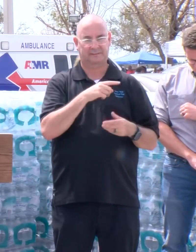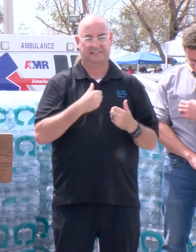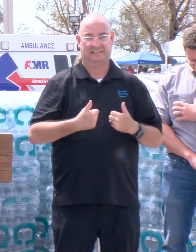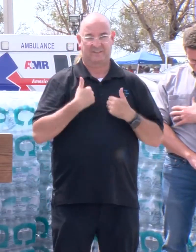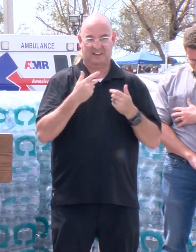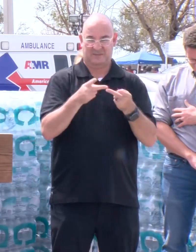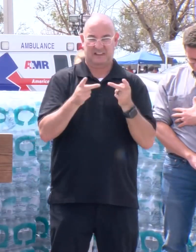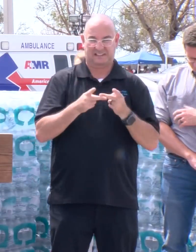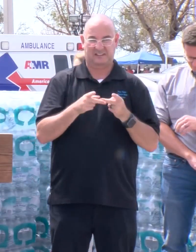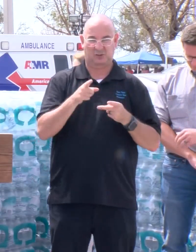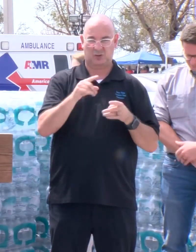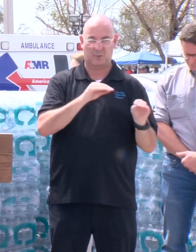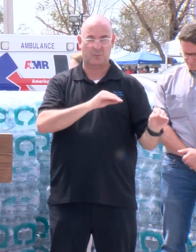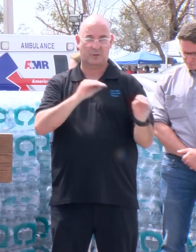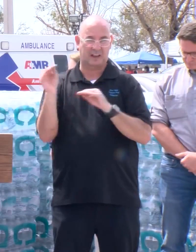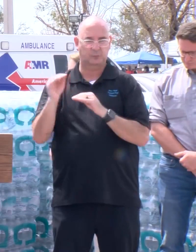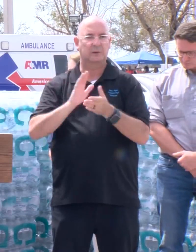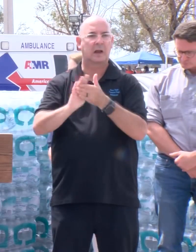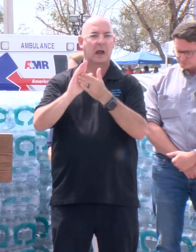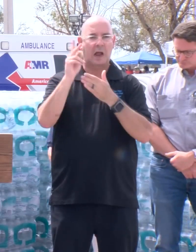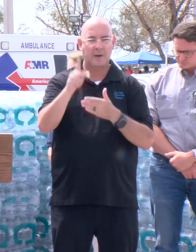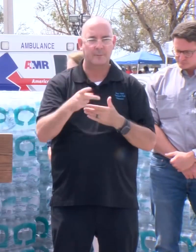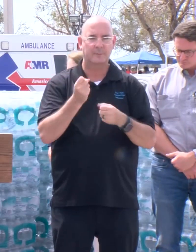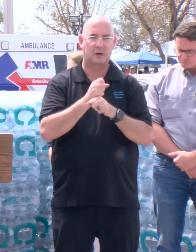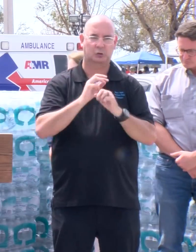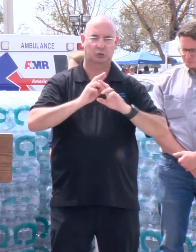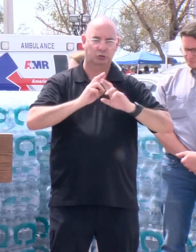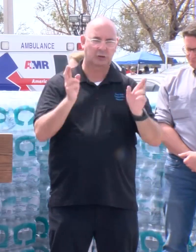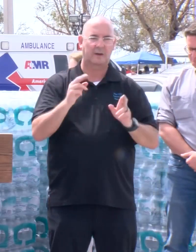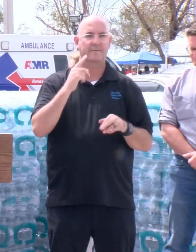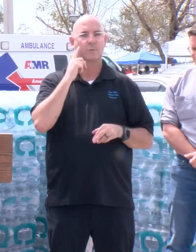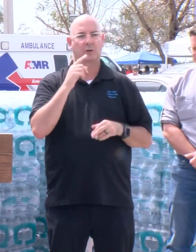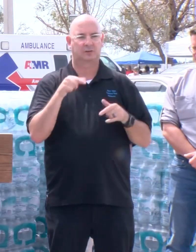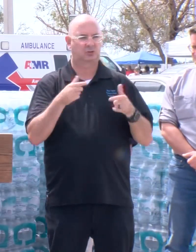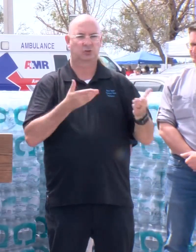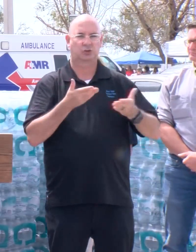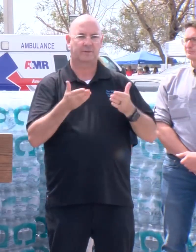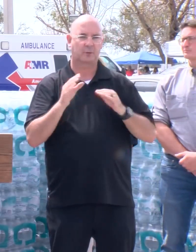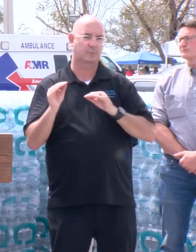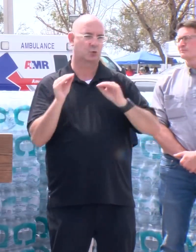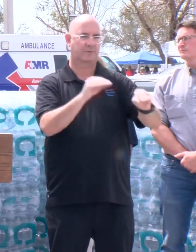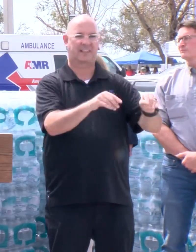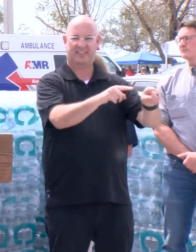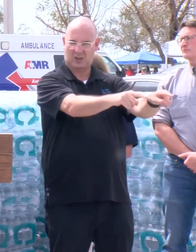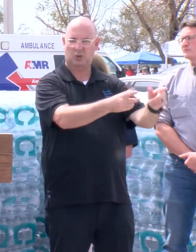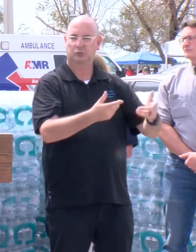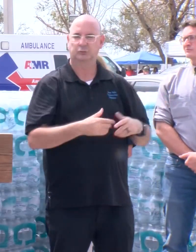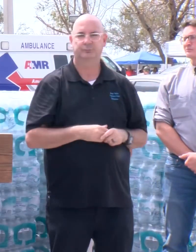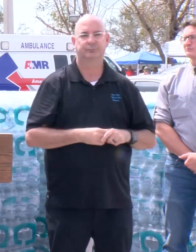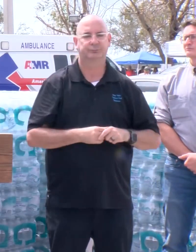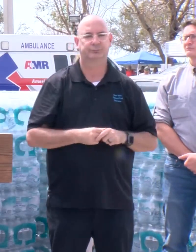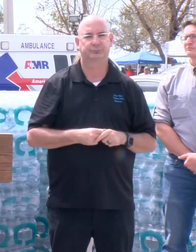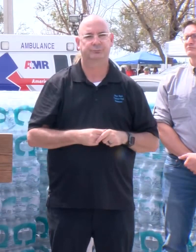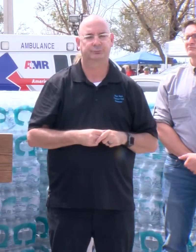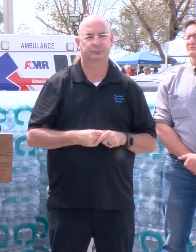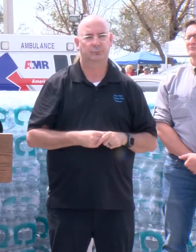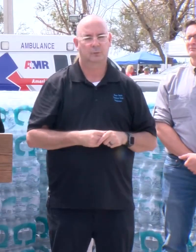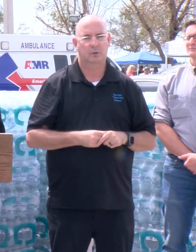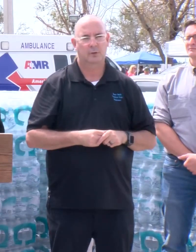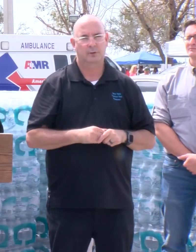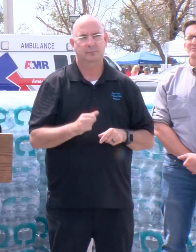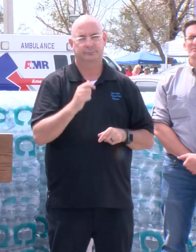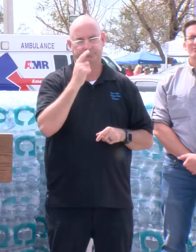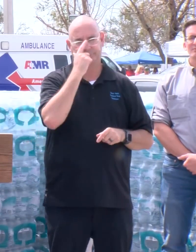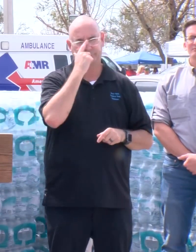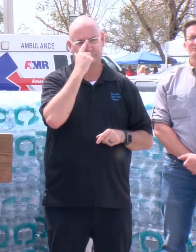those facilities, make them ready to receive these services. So just know that we will be moving this location in the coming days. In addition